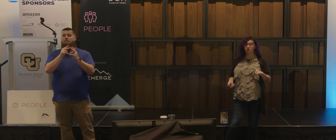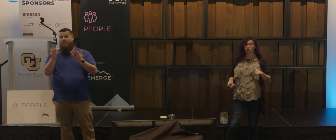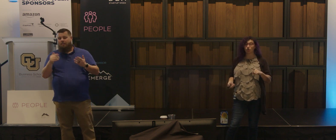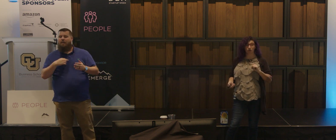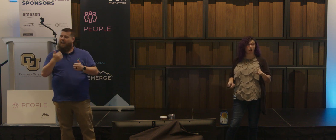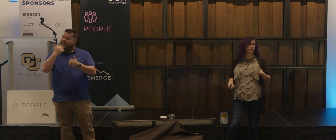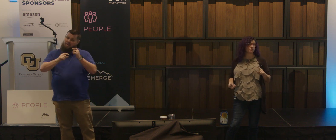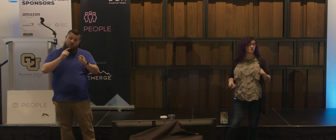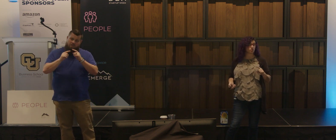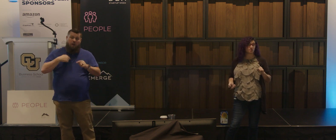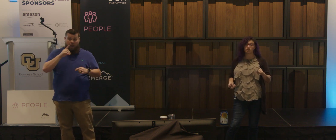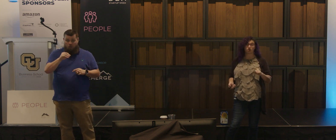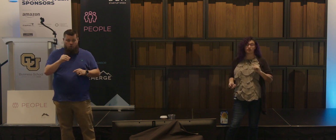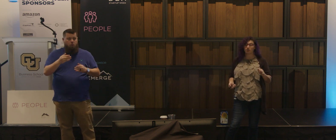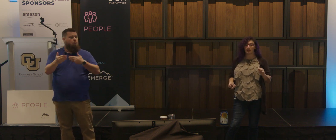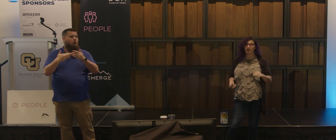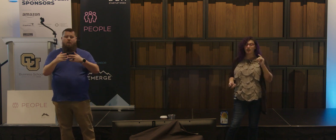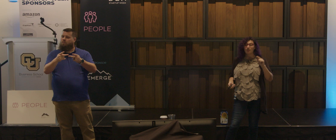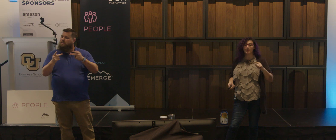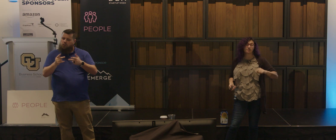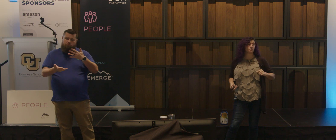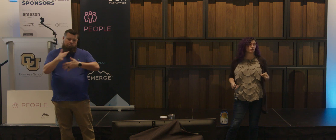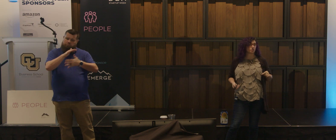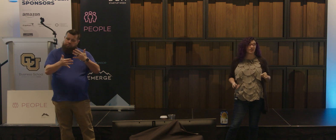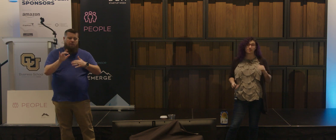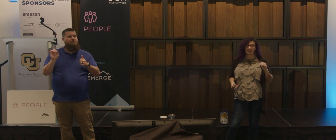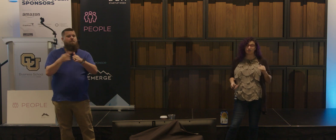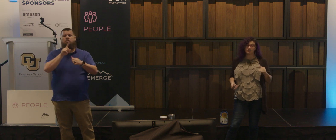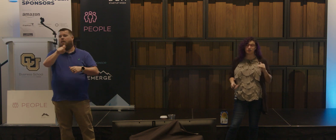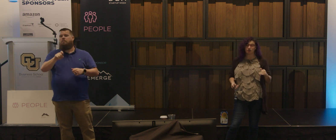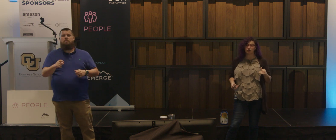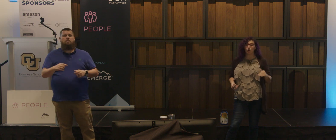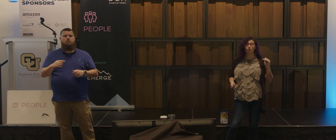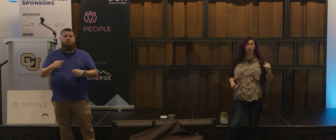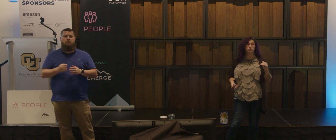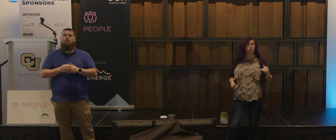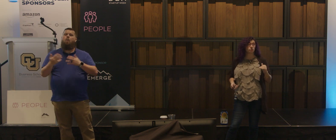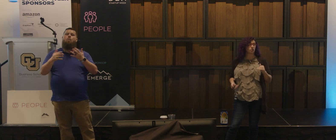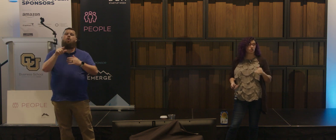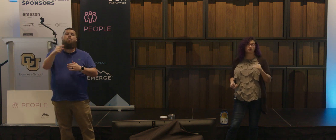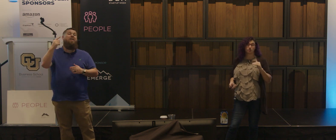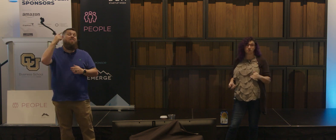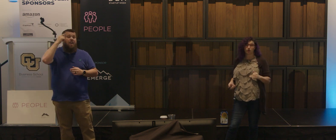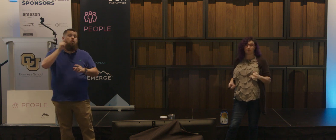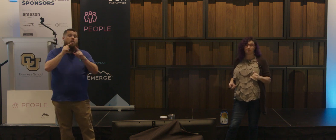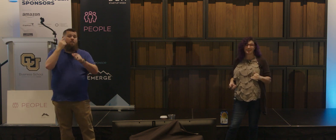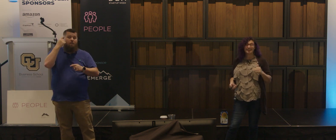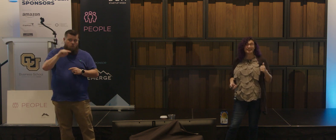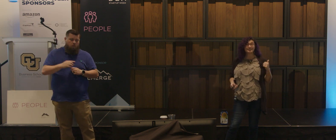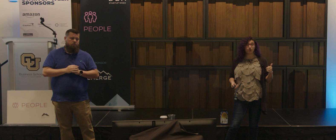interview I do, regardless of position, seniority level, anything. That's the first question I ask at every single interview. What do you think you're interviewing